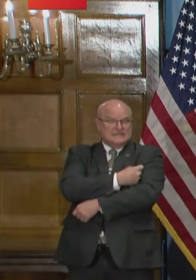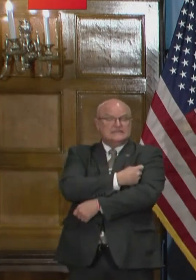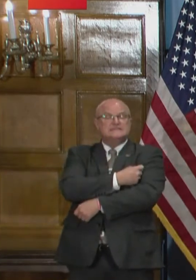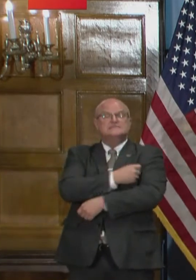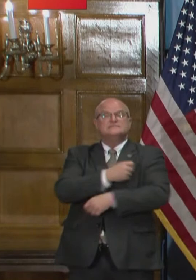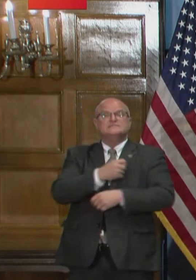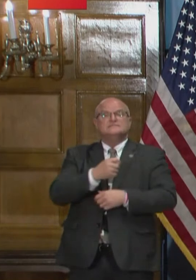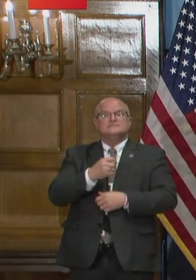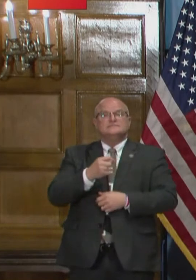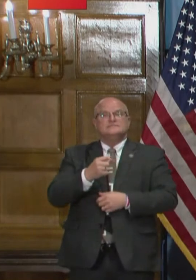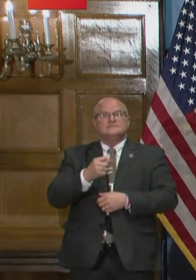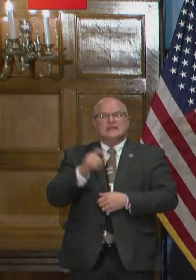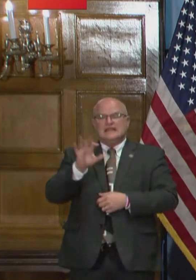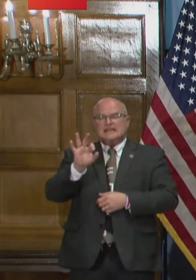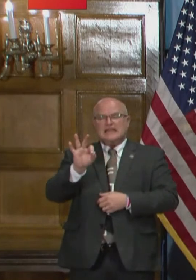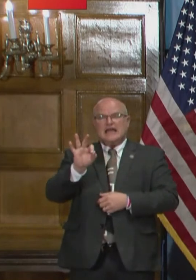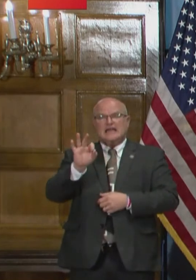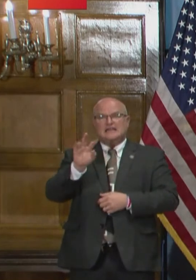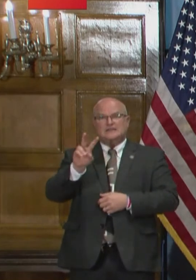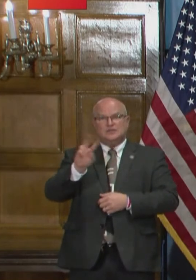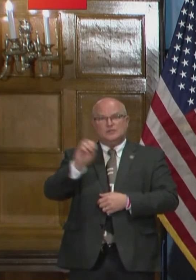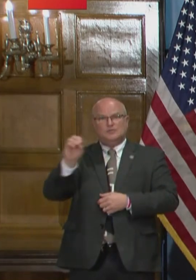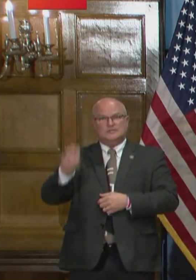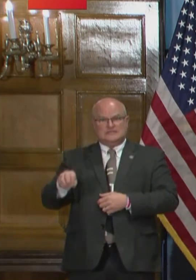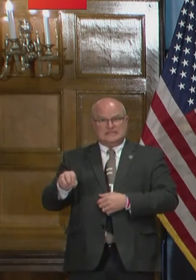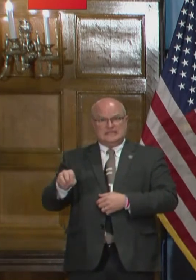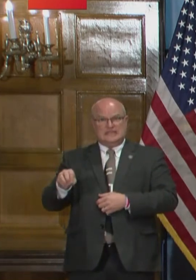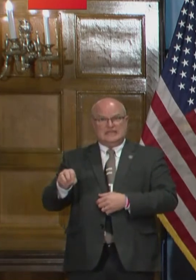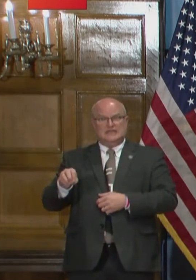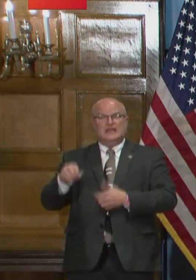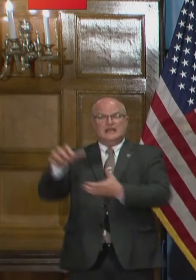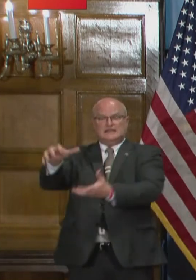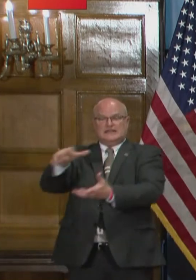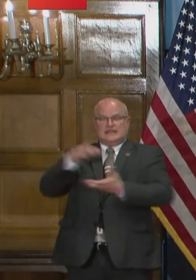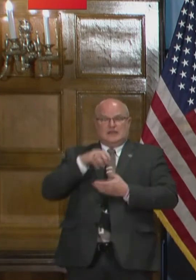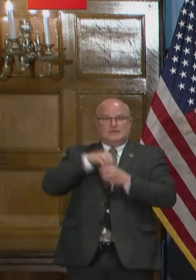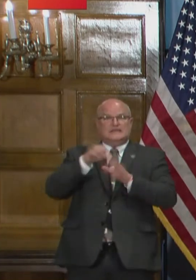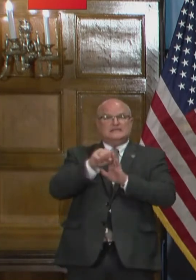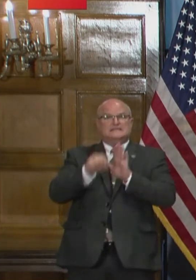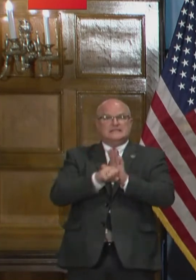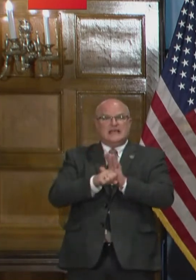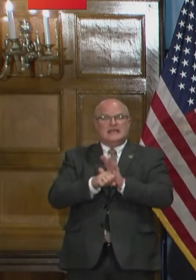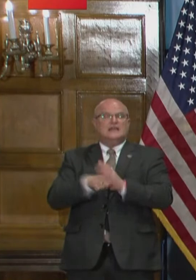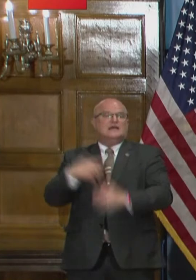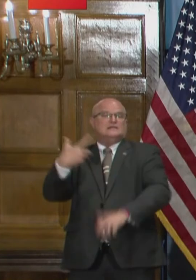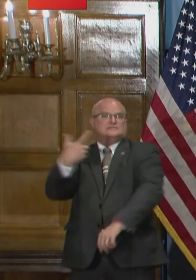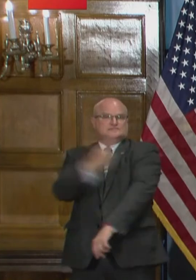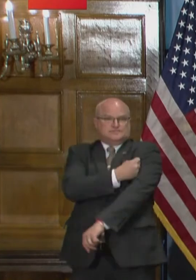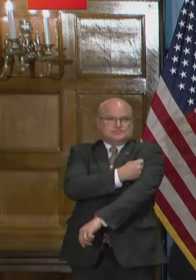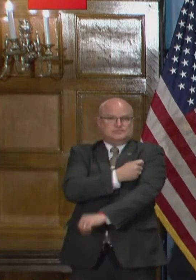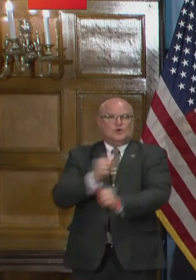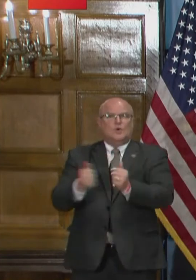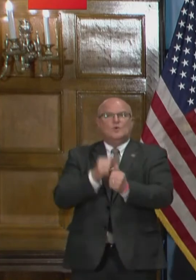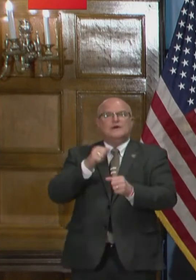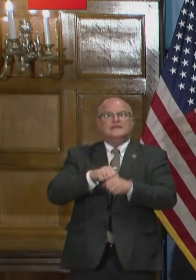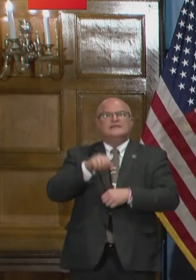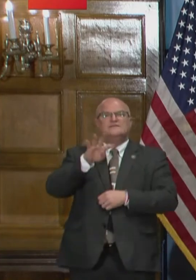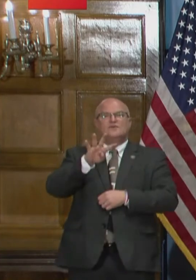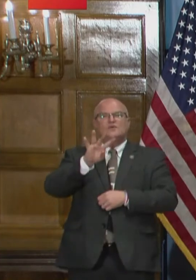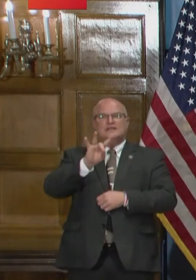of 92% of the supply coming into the state was in the arms of Arkansans within 48